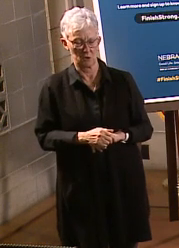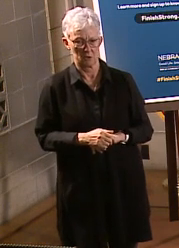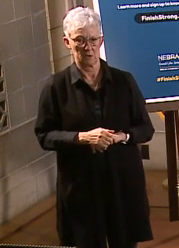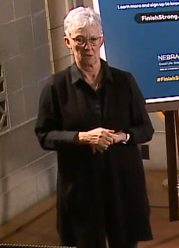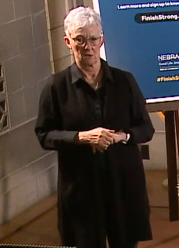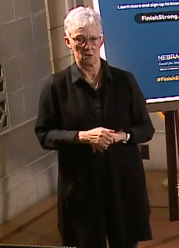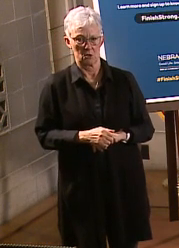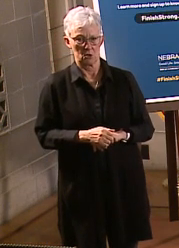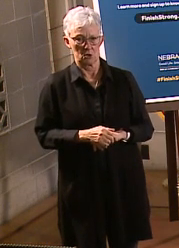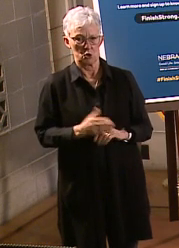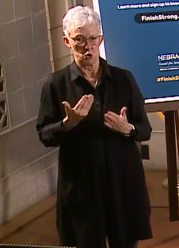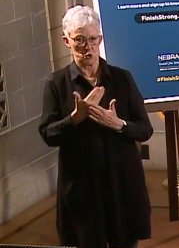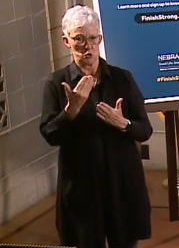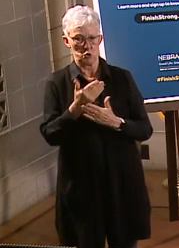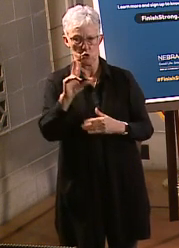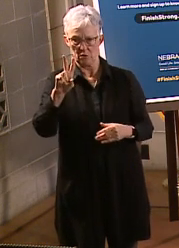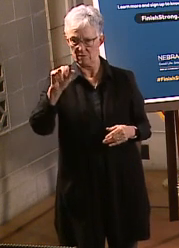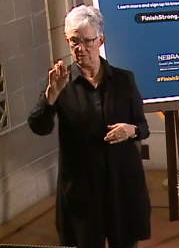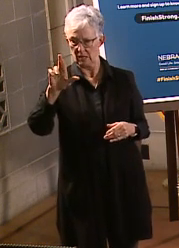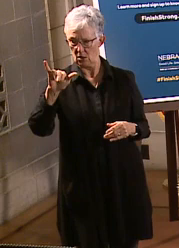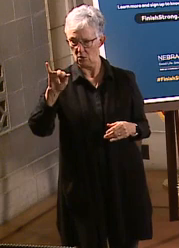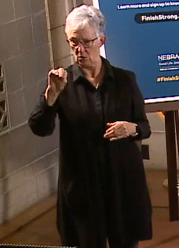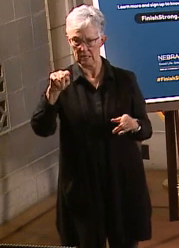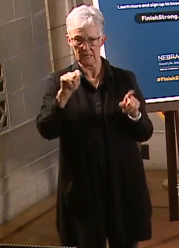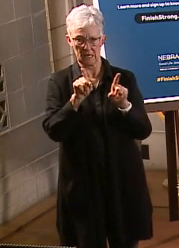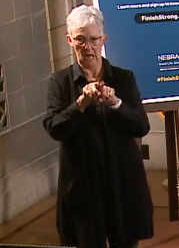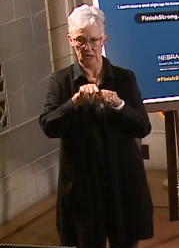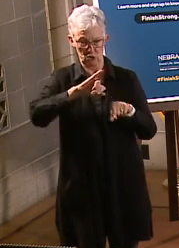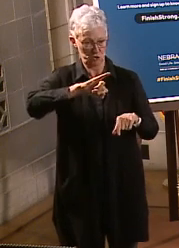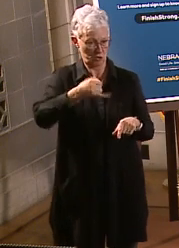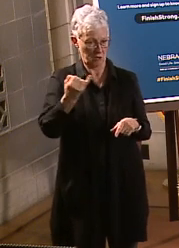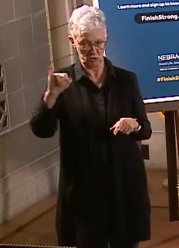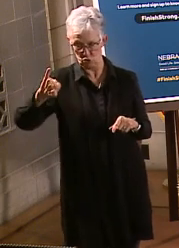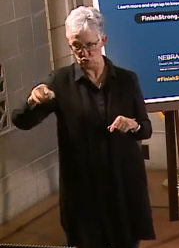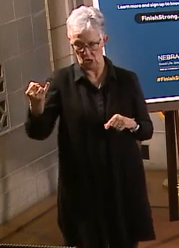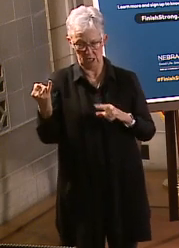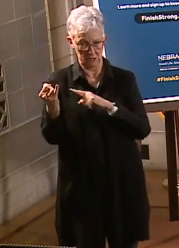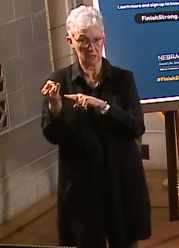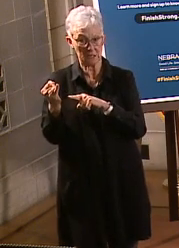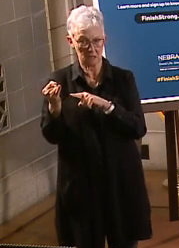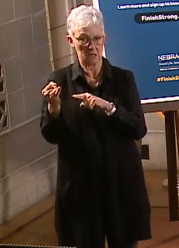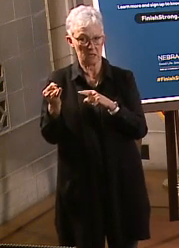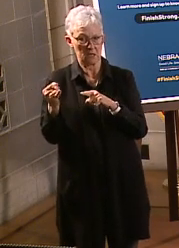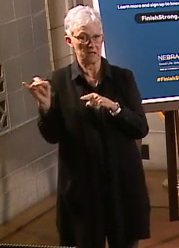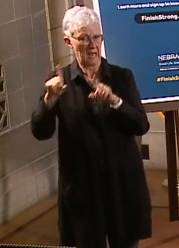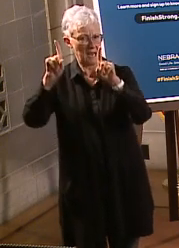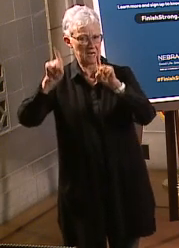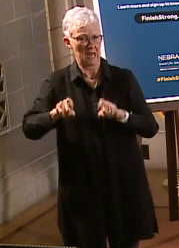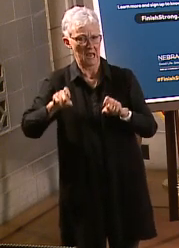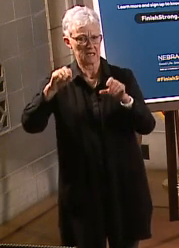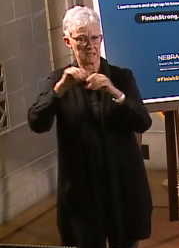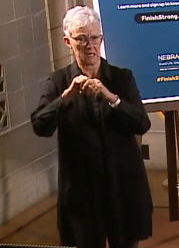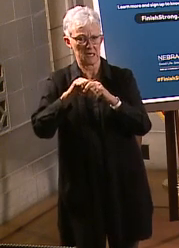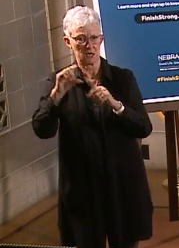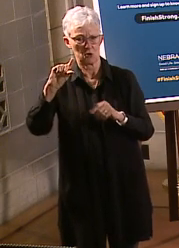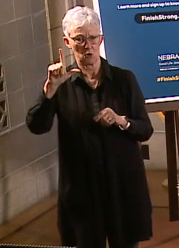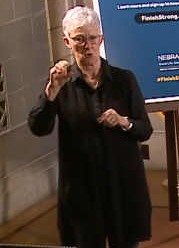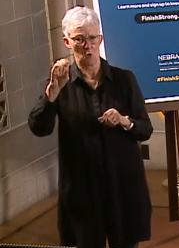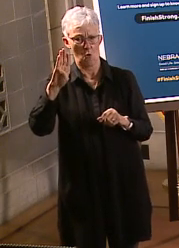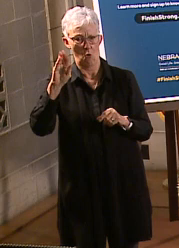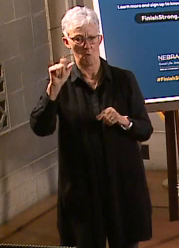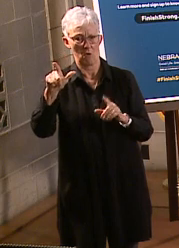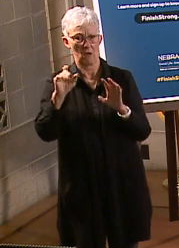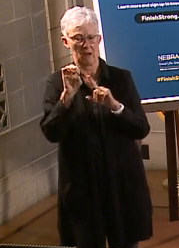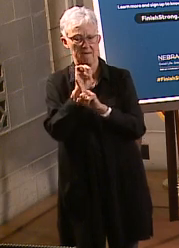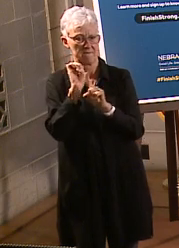new variants, for example, Johnson & Johnson was tested in a global environment, and in places like Brazil and South Africa